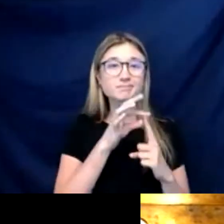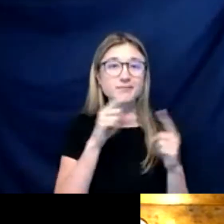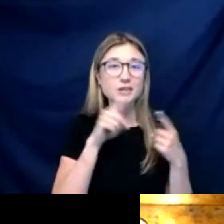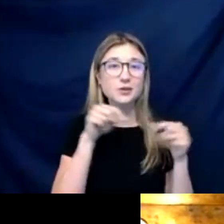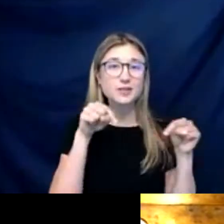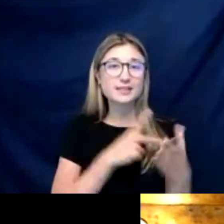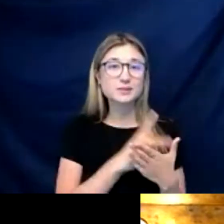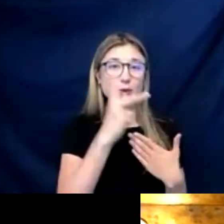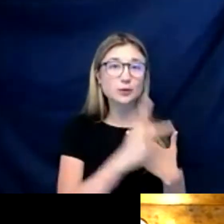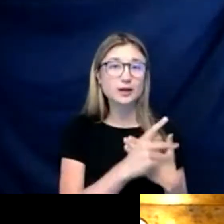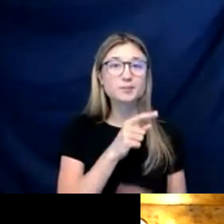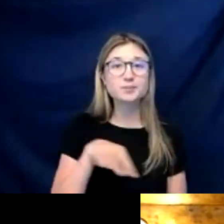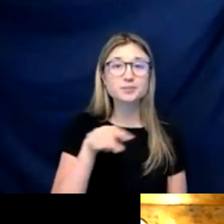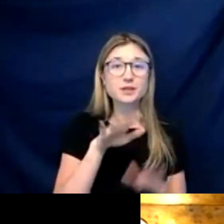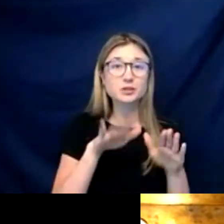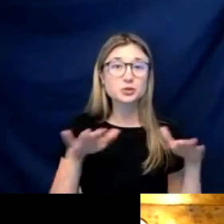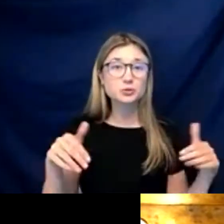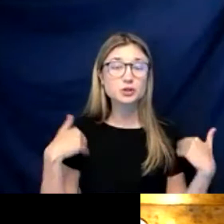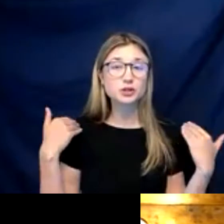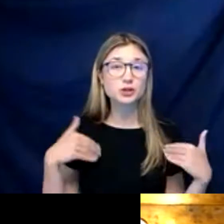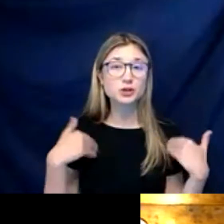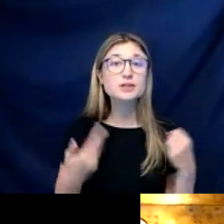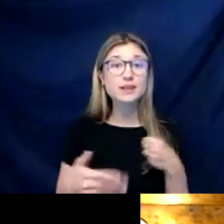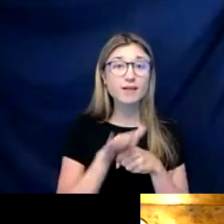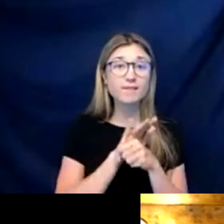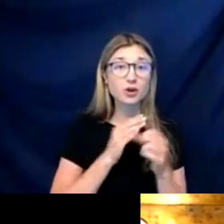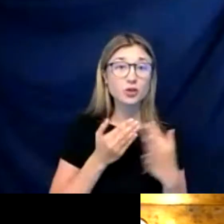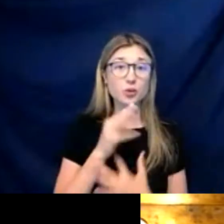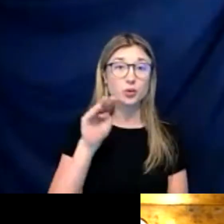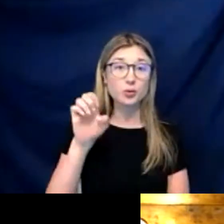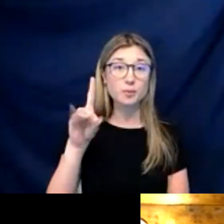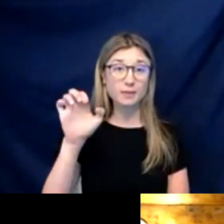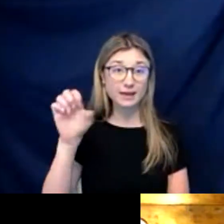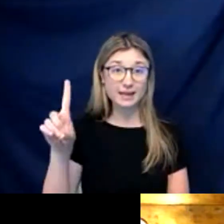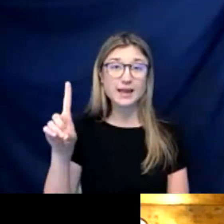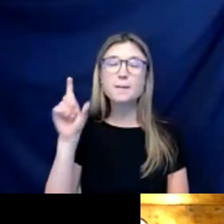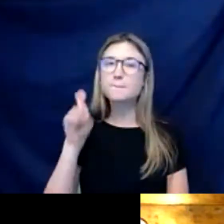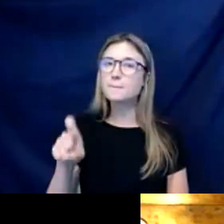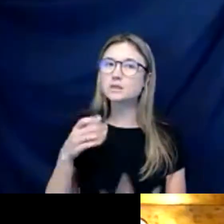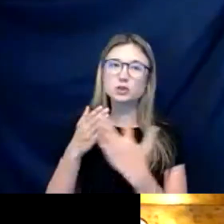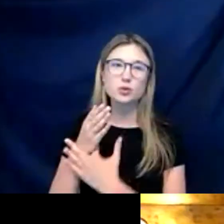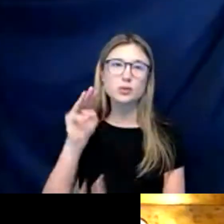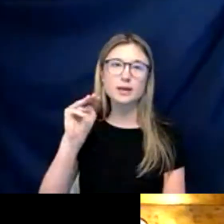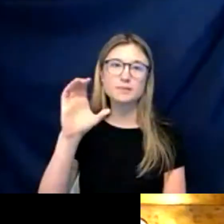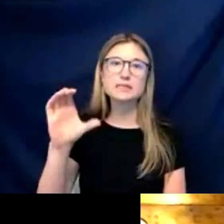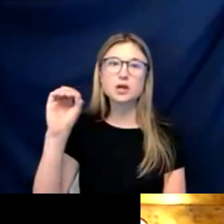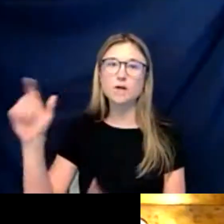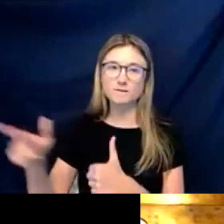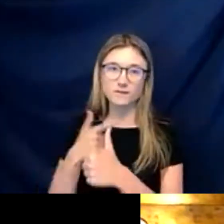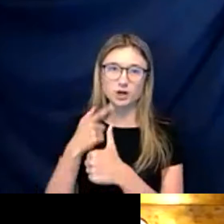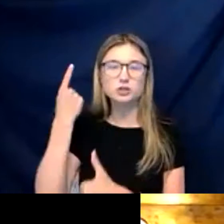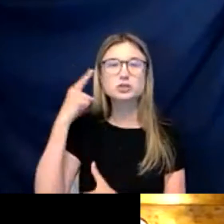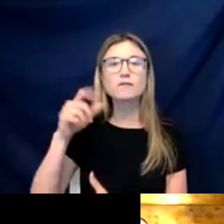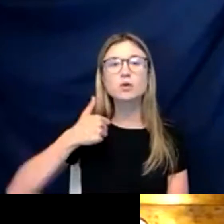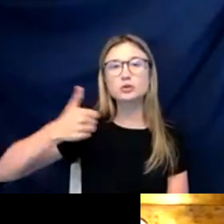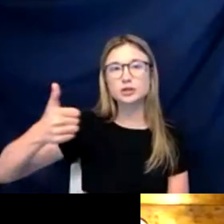those children or youth covered through Medicaid must go through their MCO first for transportation supports.